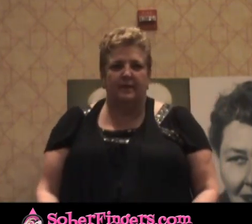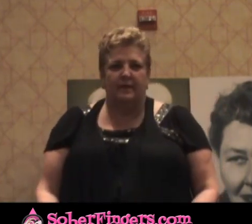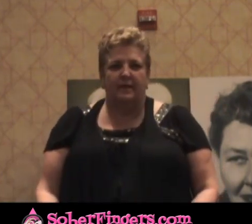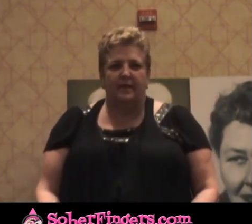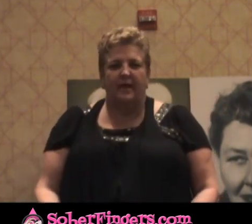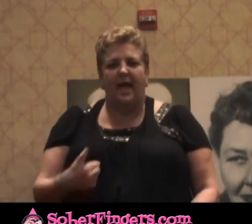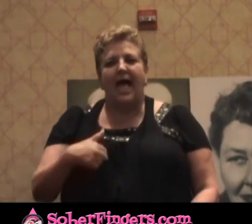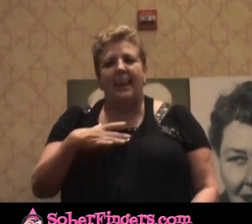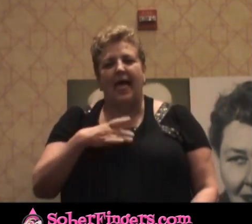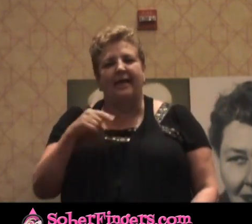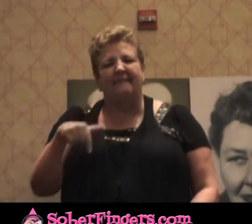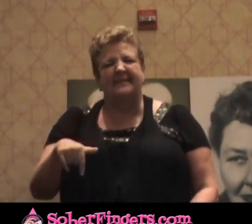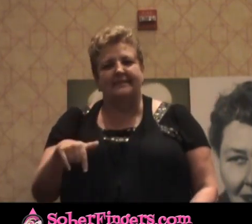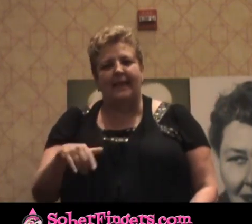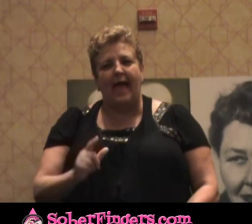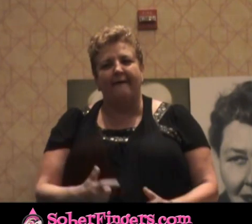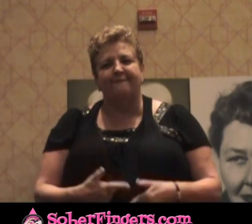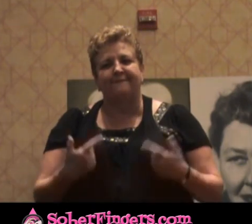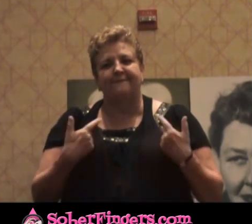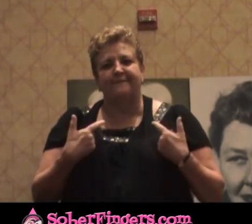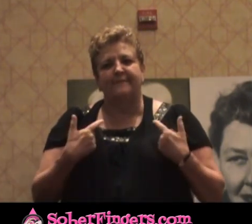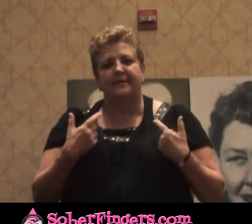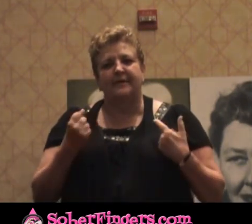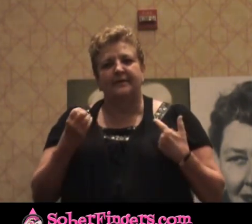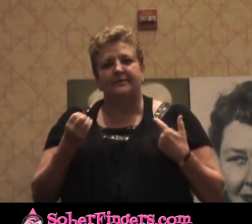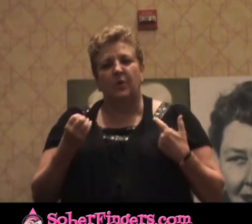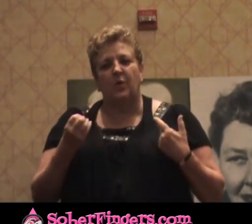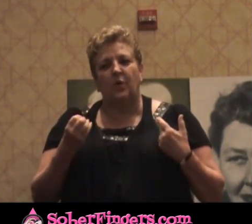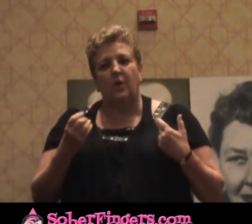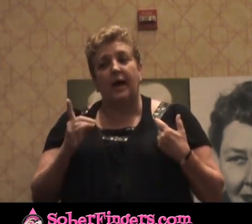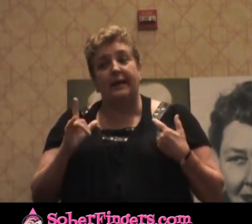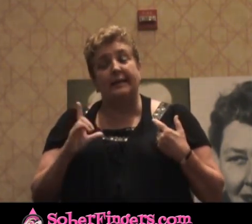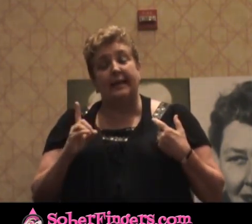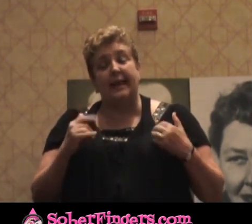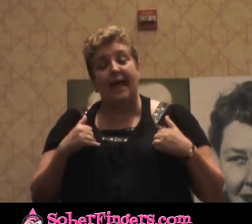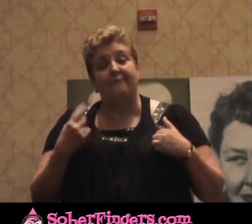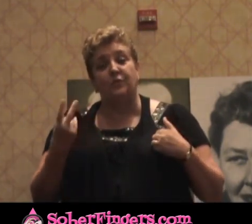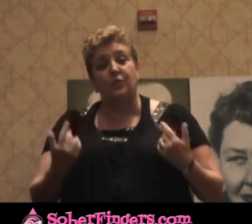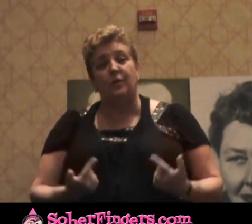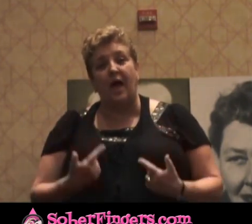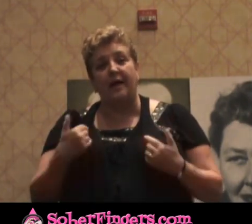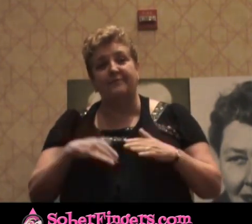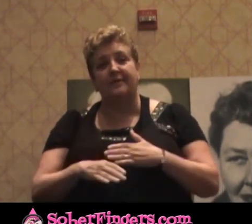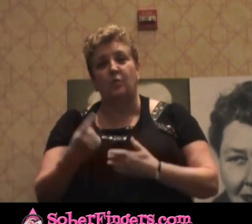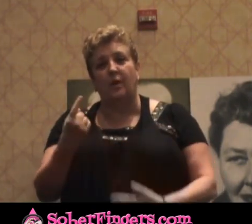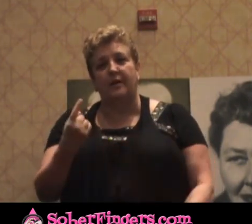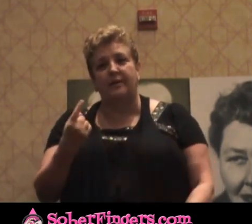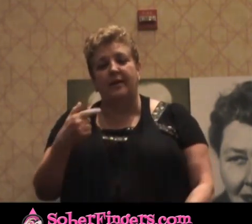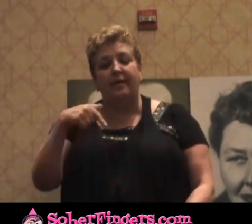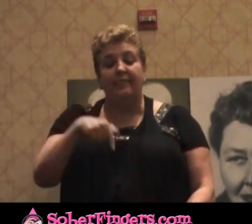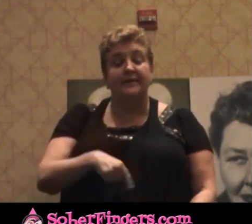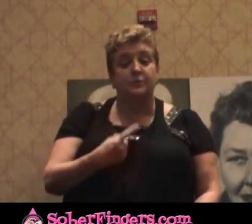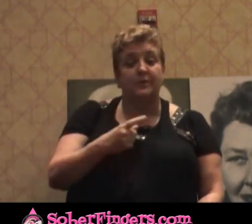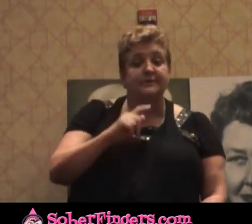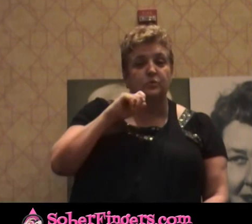this life. So I have lived 2 lifestyles in one lifetime, and I like this one. This one's pretty cool. So I'm just going to keep coming